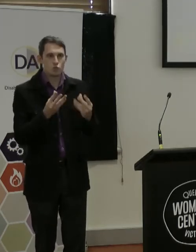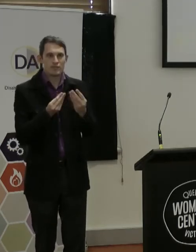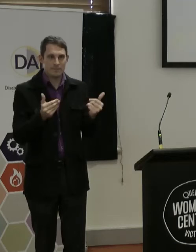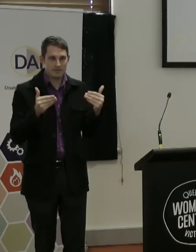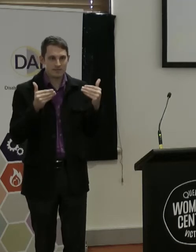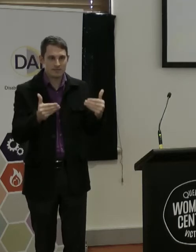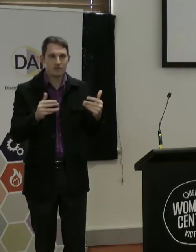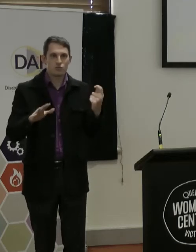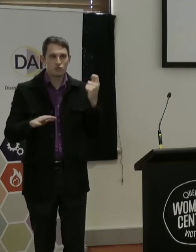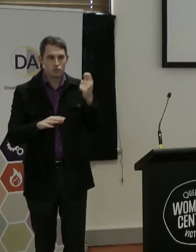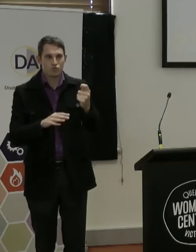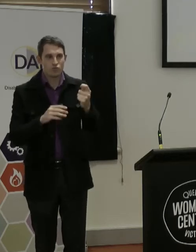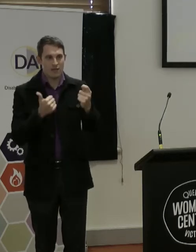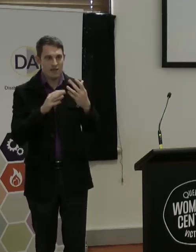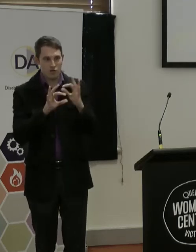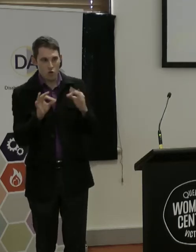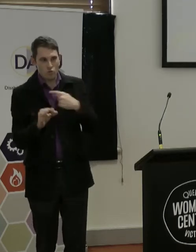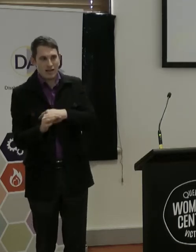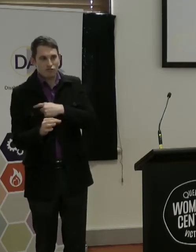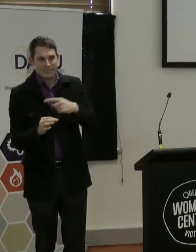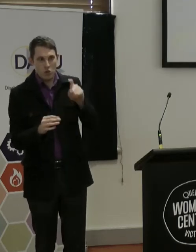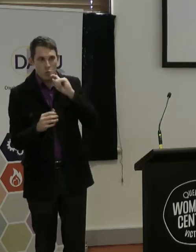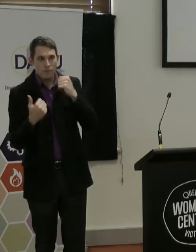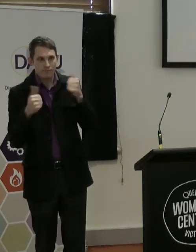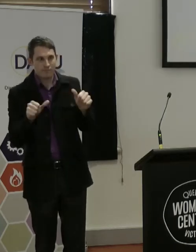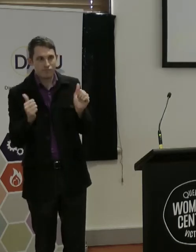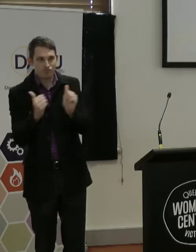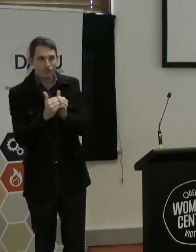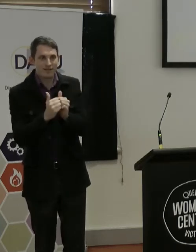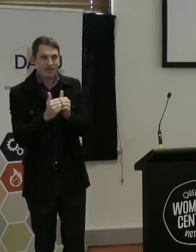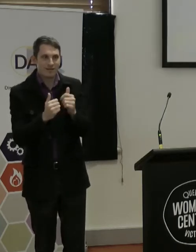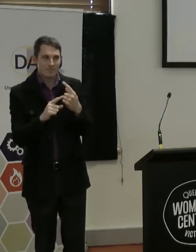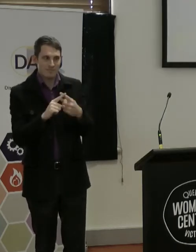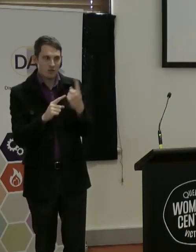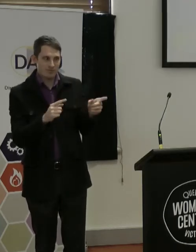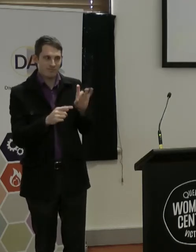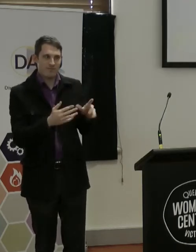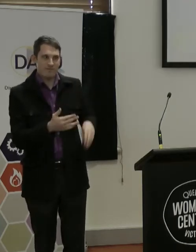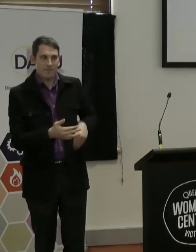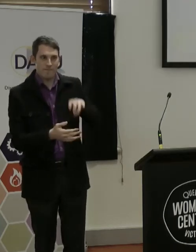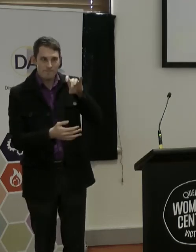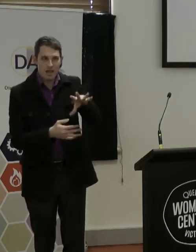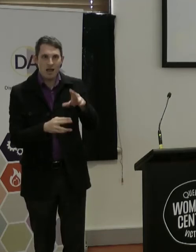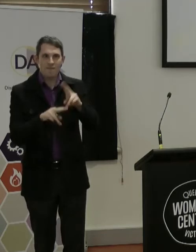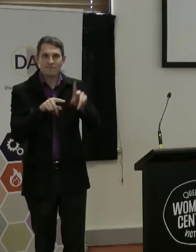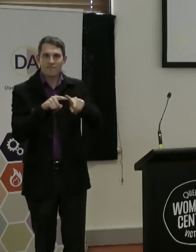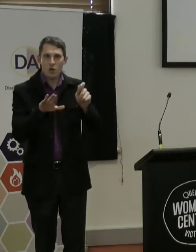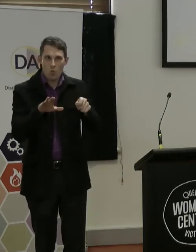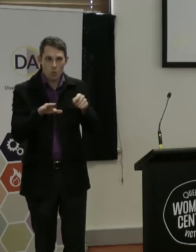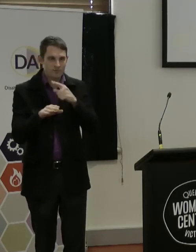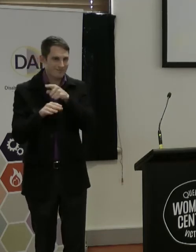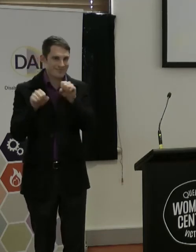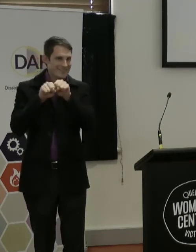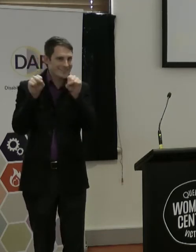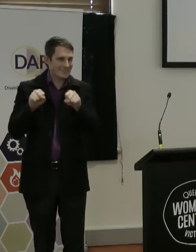will resolve at conciliation, and then most people can't afford to take it to court. So it really is a flawed system, and that has been recognised by the committee,